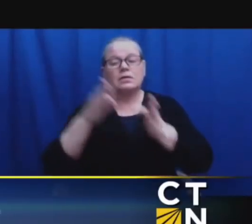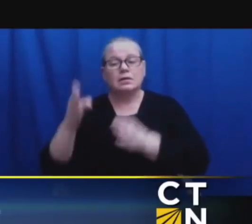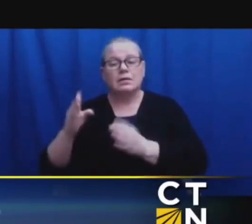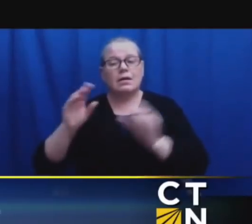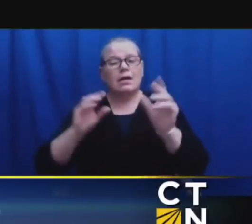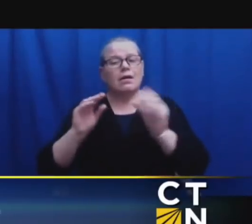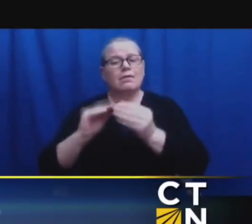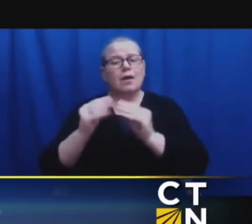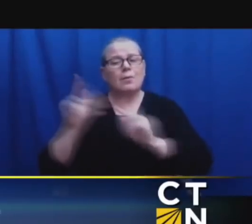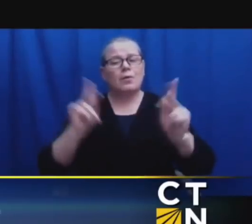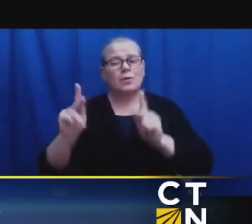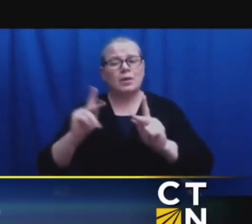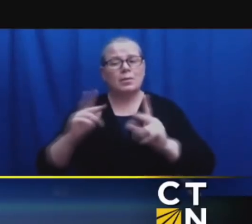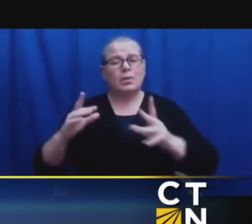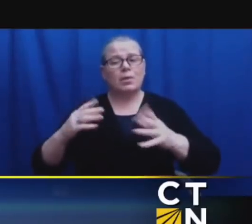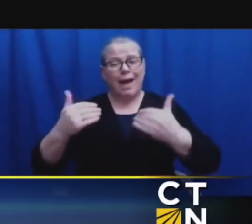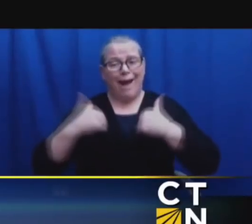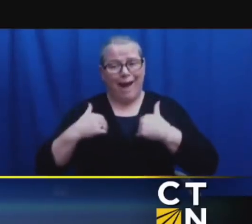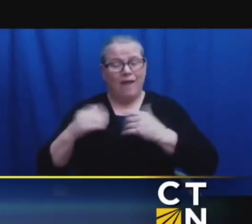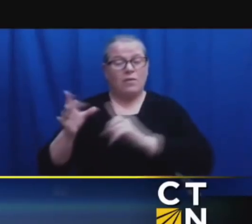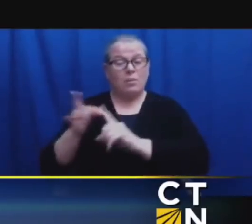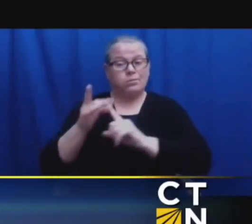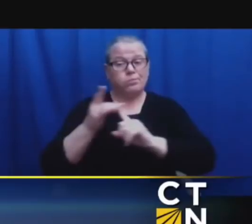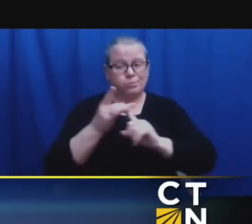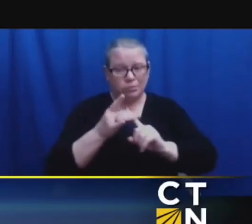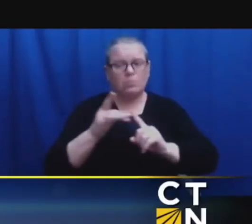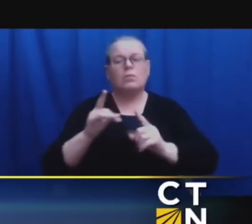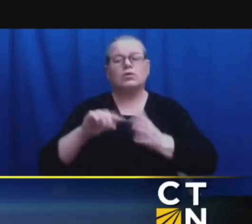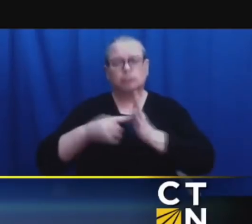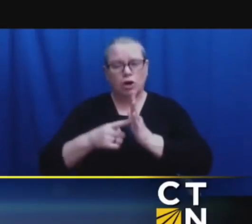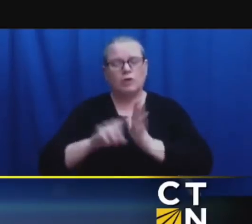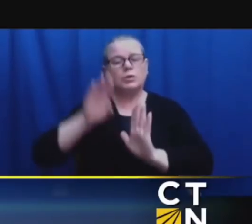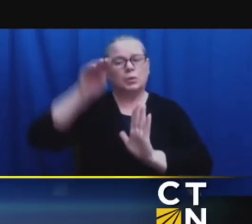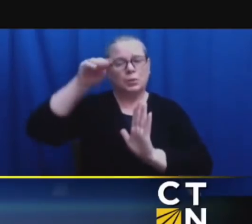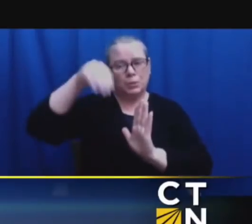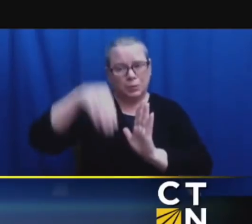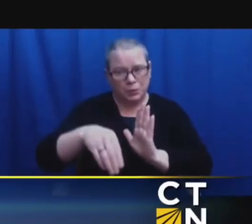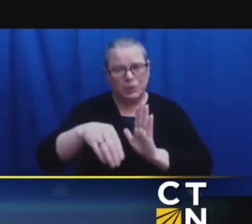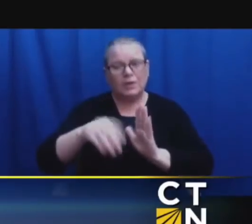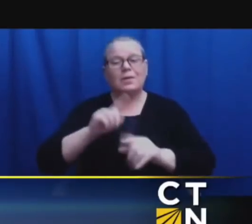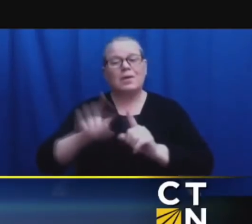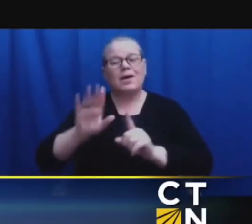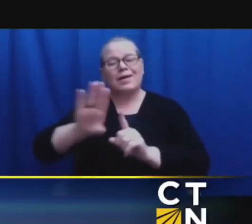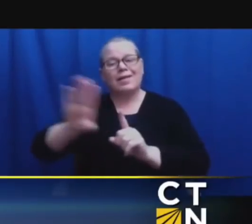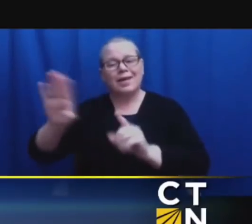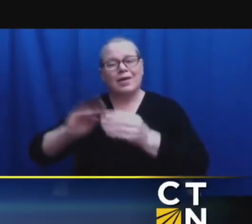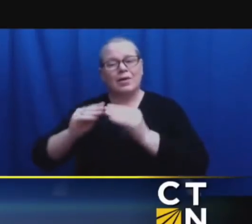but not for long. Let's get to vaccines.